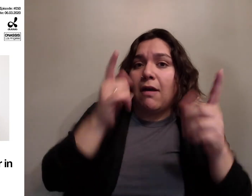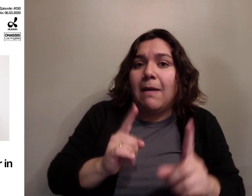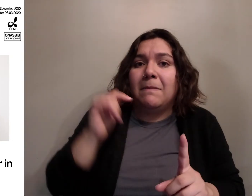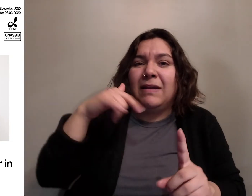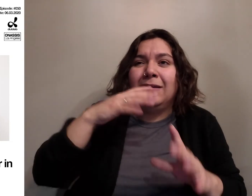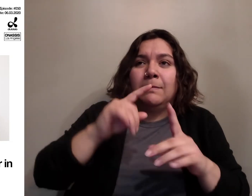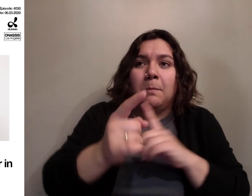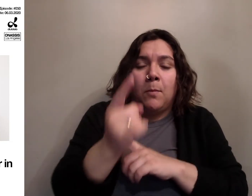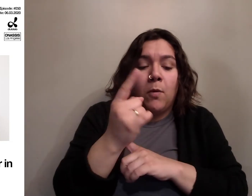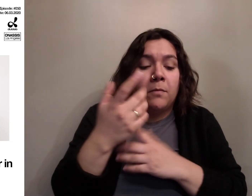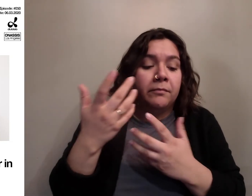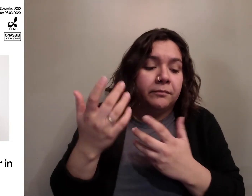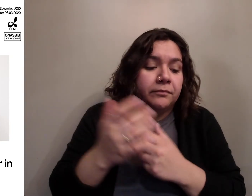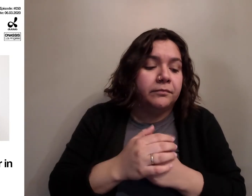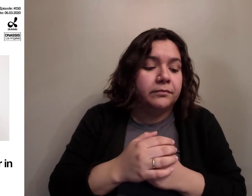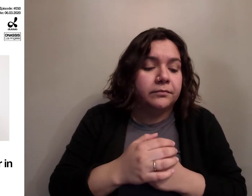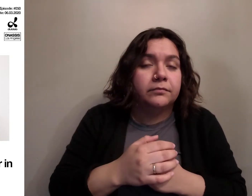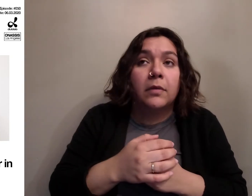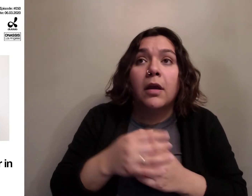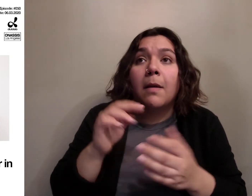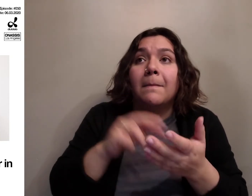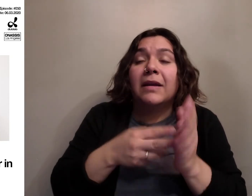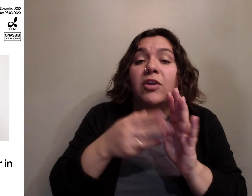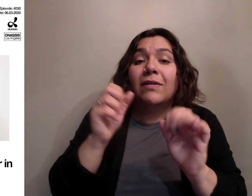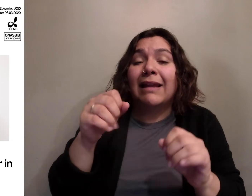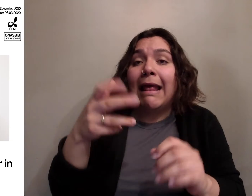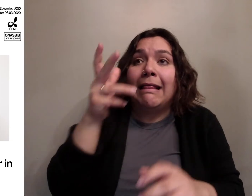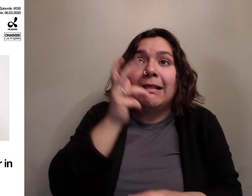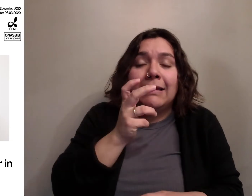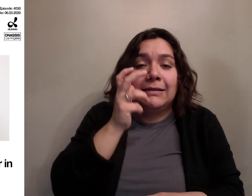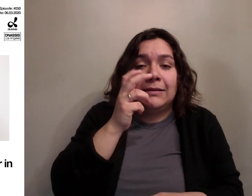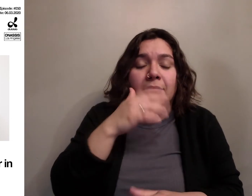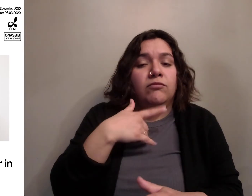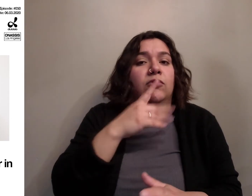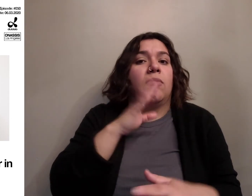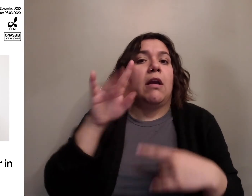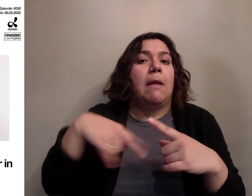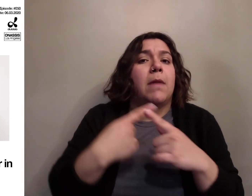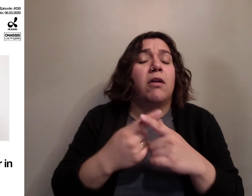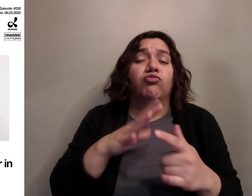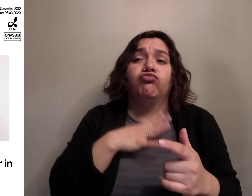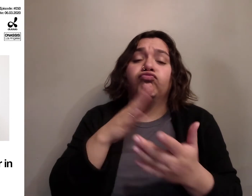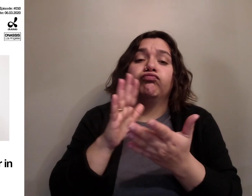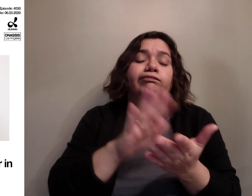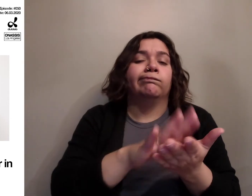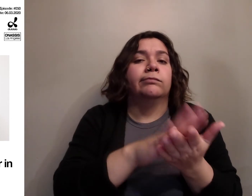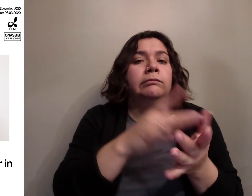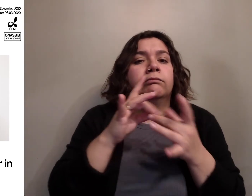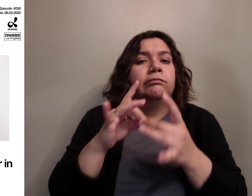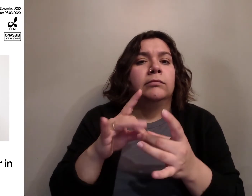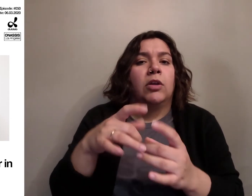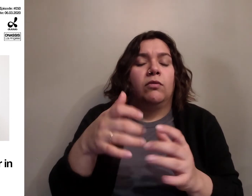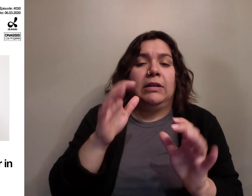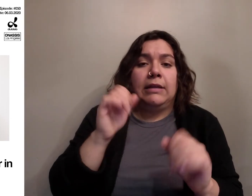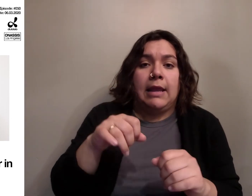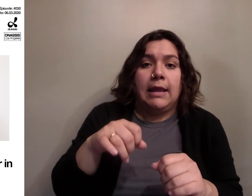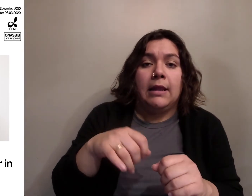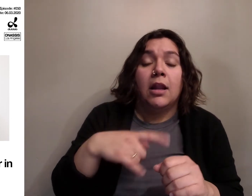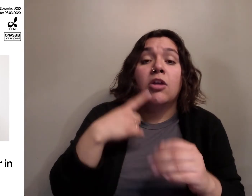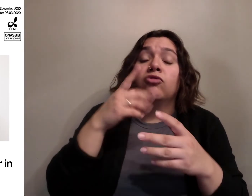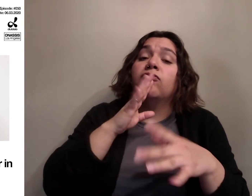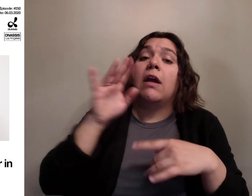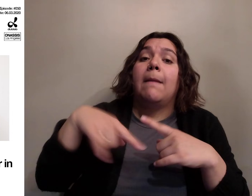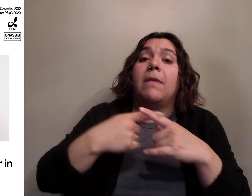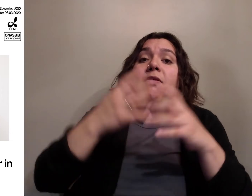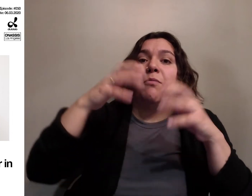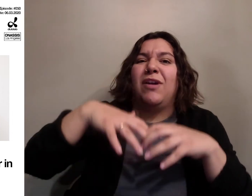pandemic. Yes, there's so much that's happening in this moment that is, we could list and academically talk about